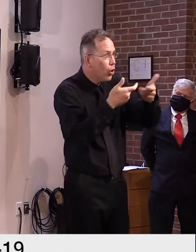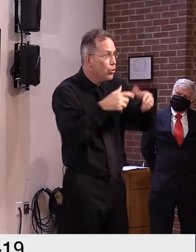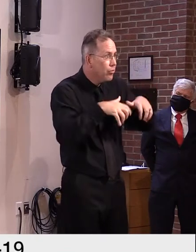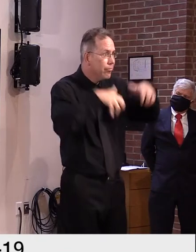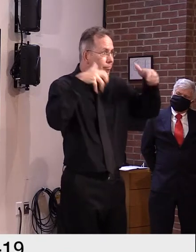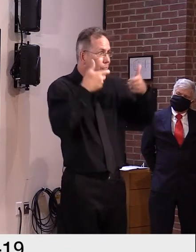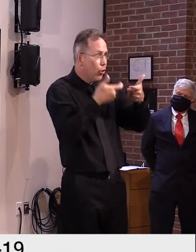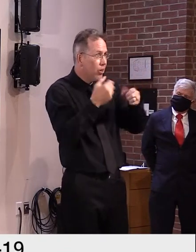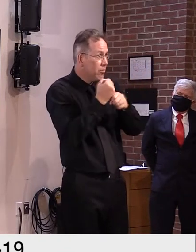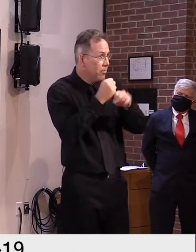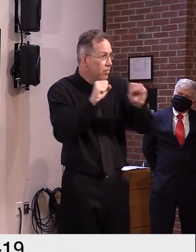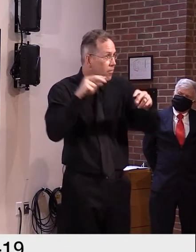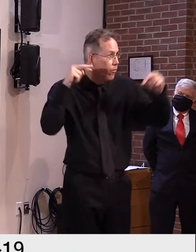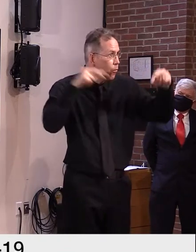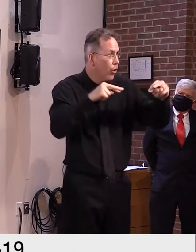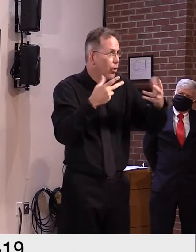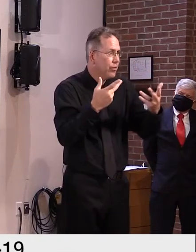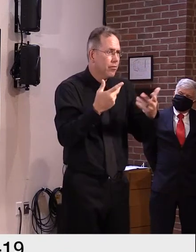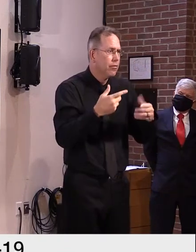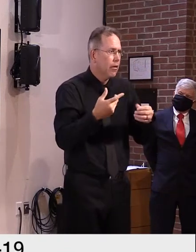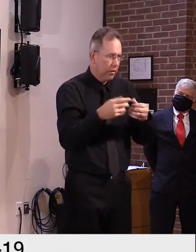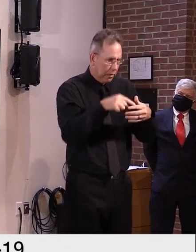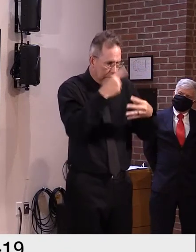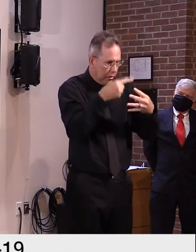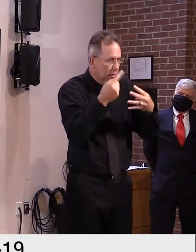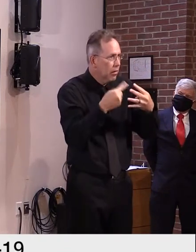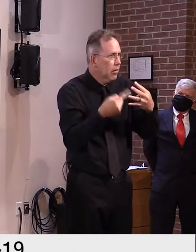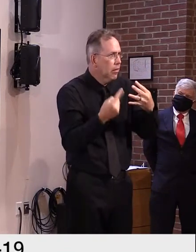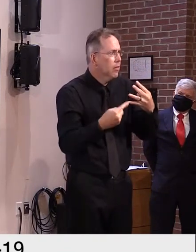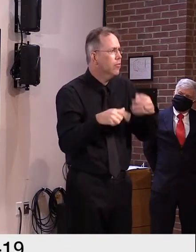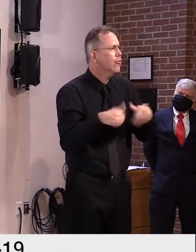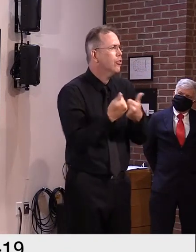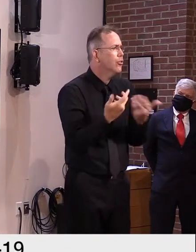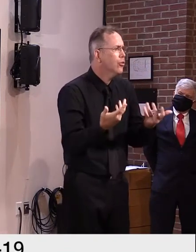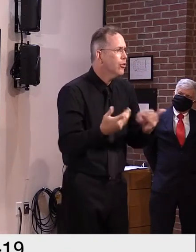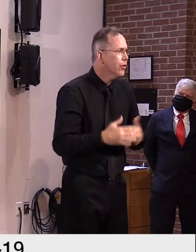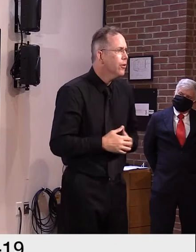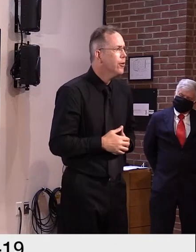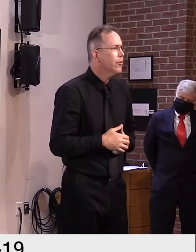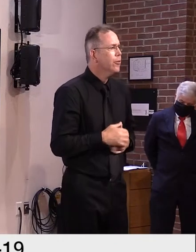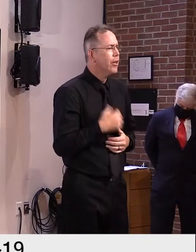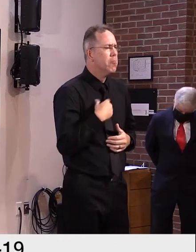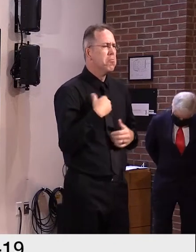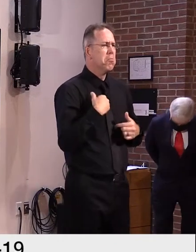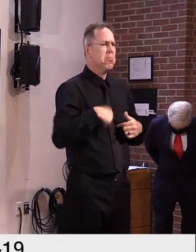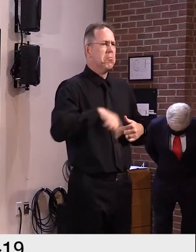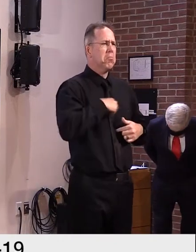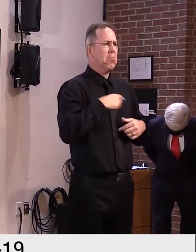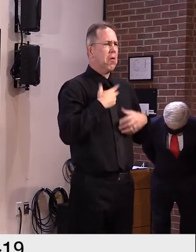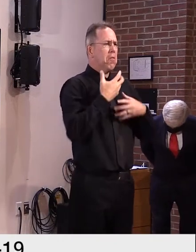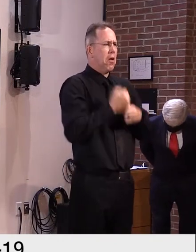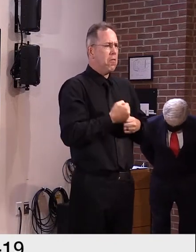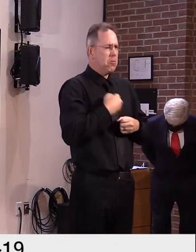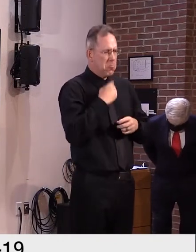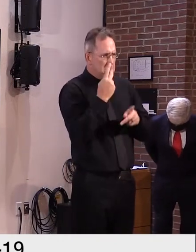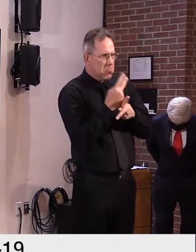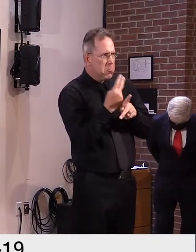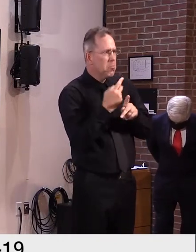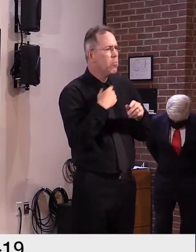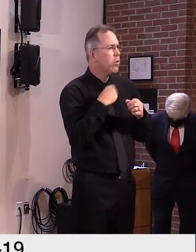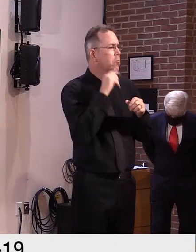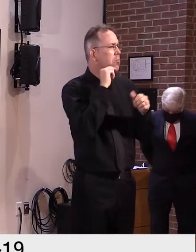nother level of challenge. But, I feel confident we have a good decision-making process through that. And as I